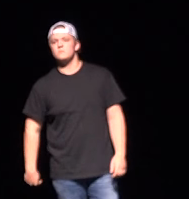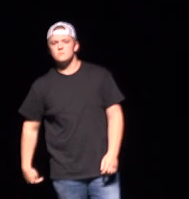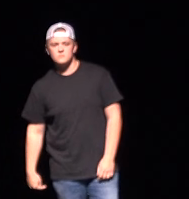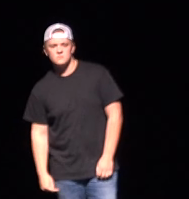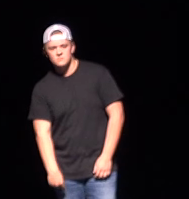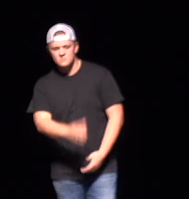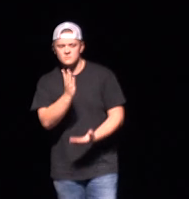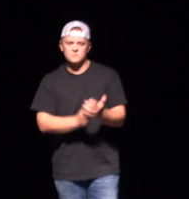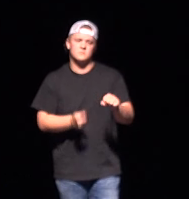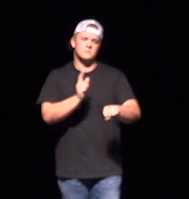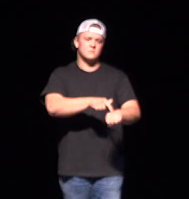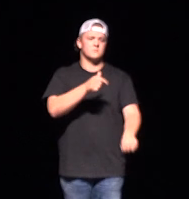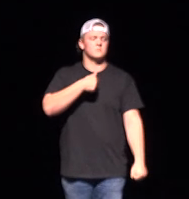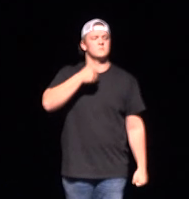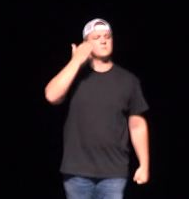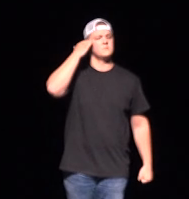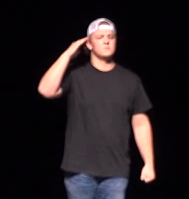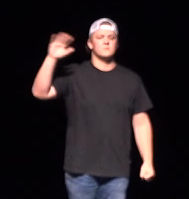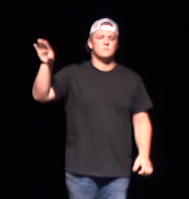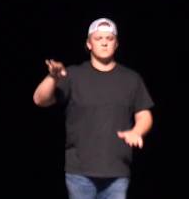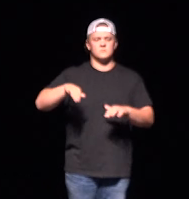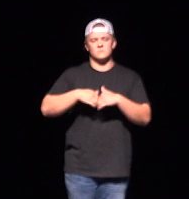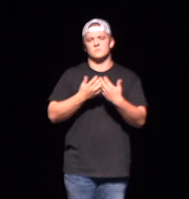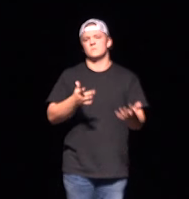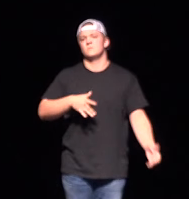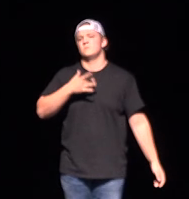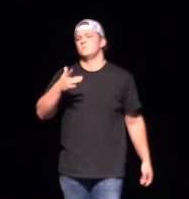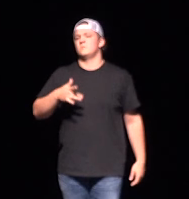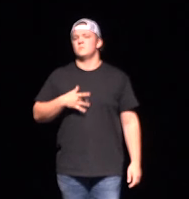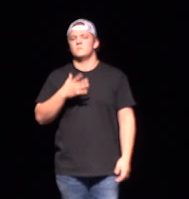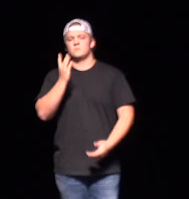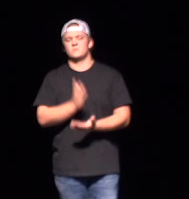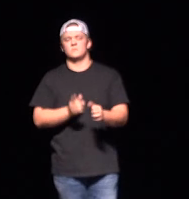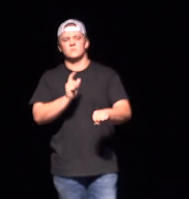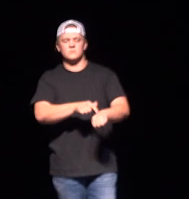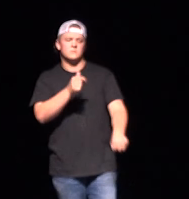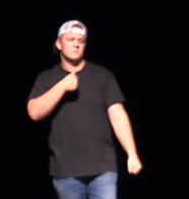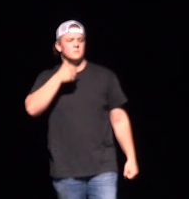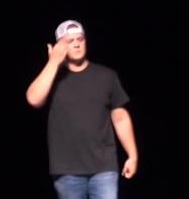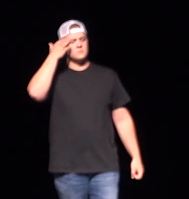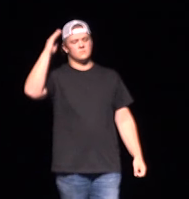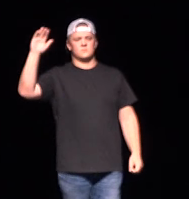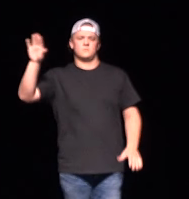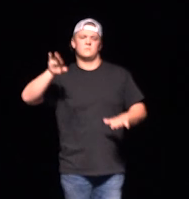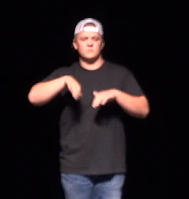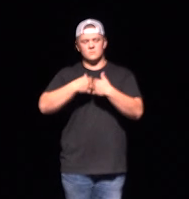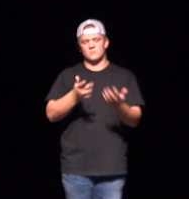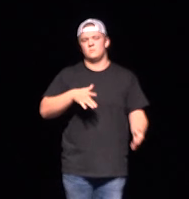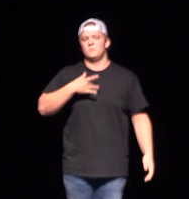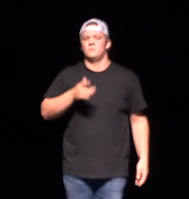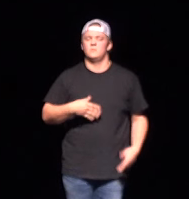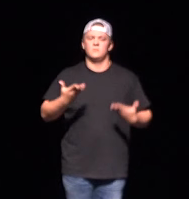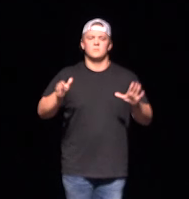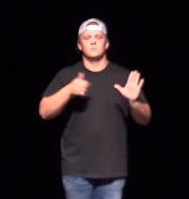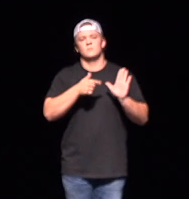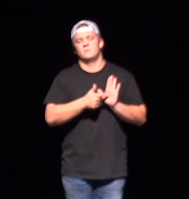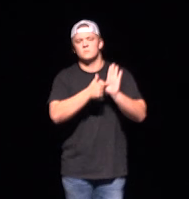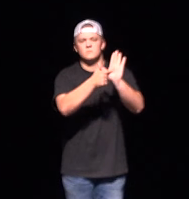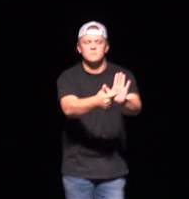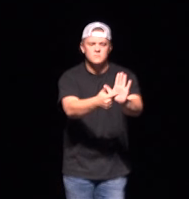hell Sometimes I don't know how to feel Sometimes I don't know how to feel Let's be